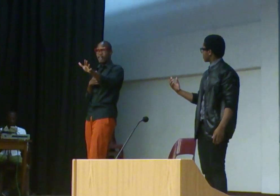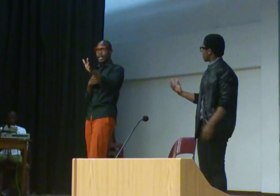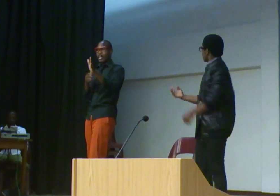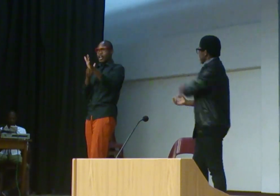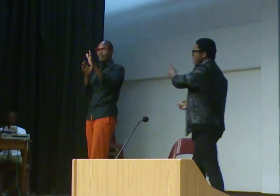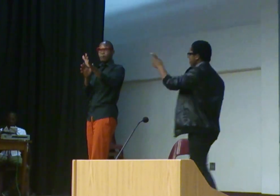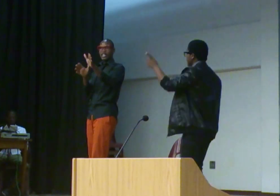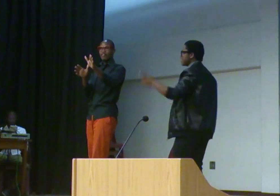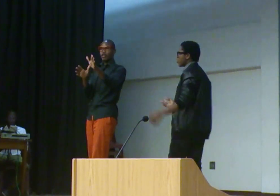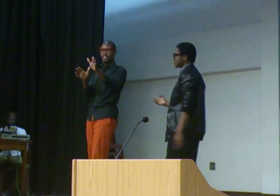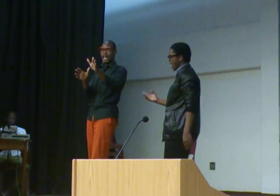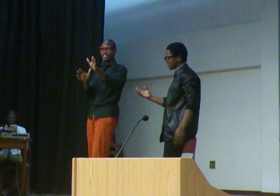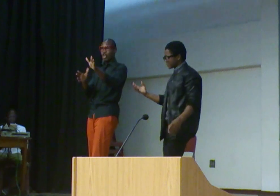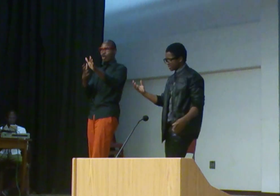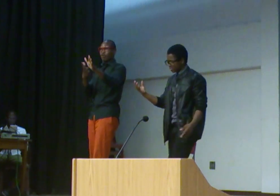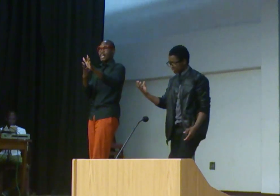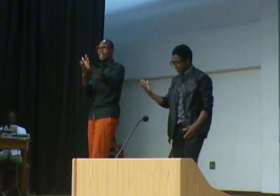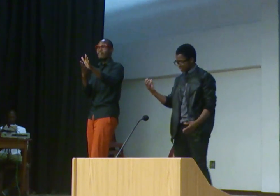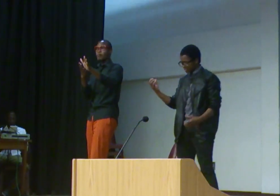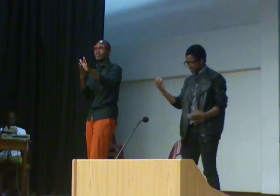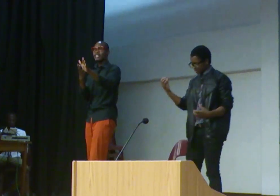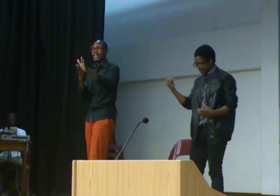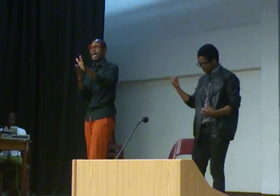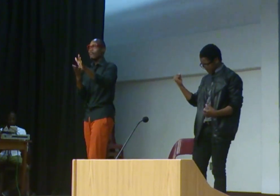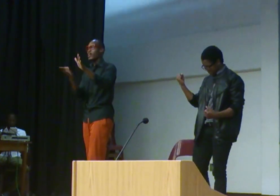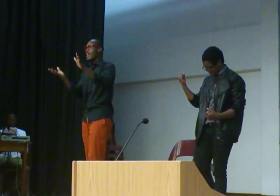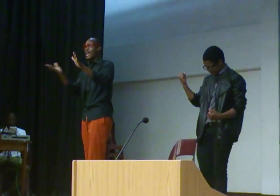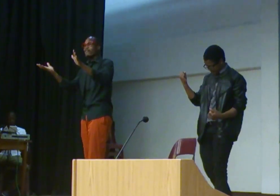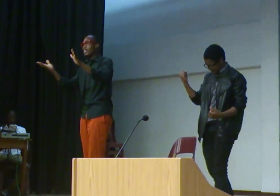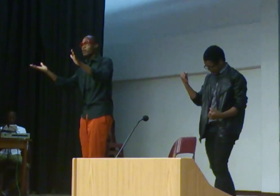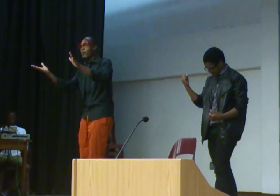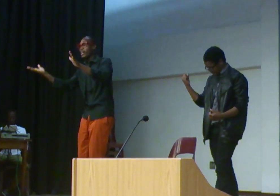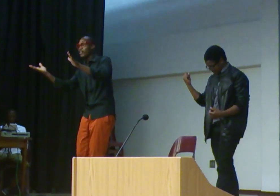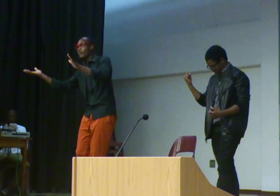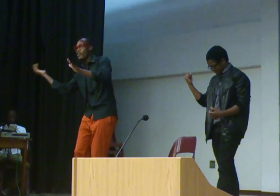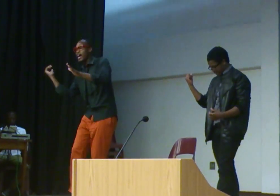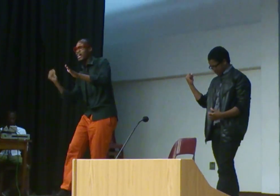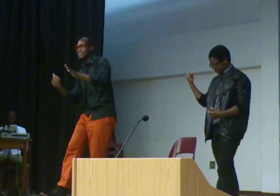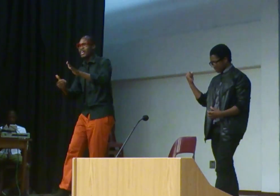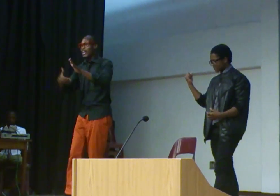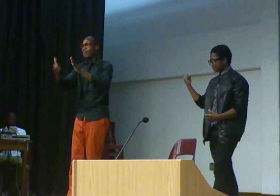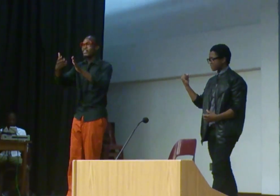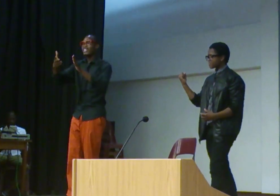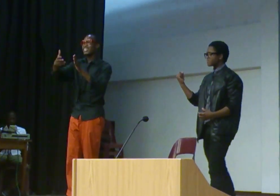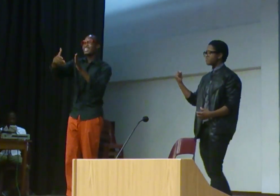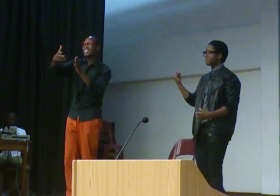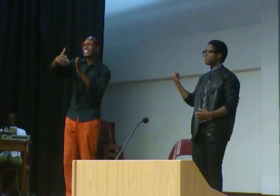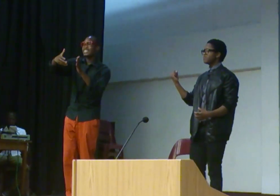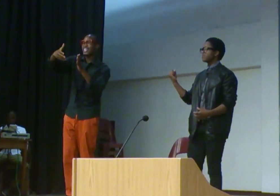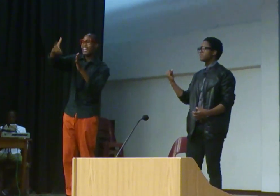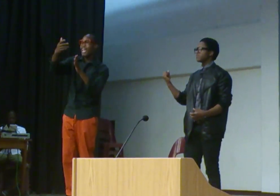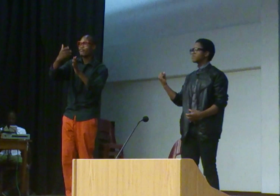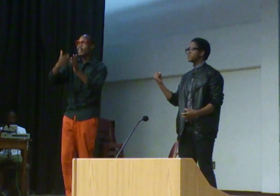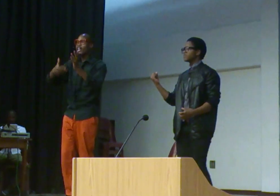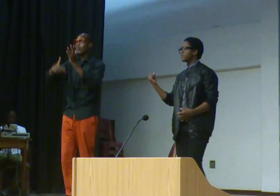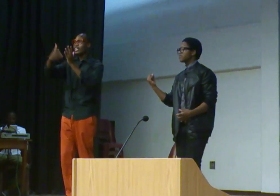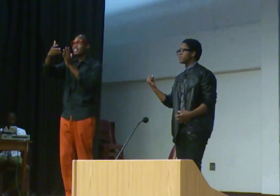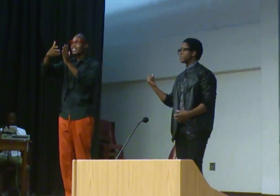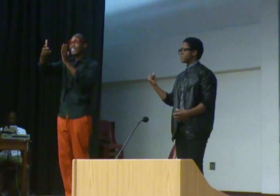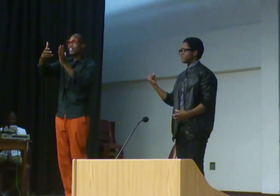after. Never believe those lies. Because I have the monster love. Love independent of your hearts. Love that can kill and take your life. Now let's see death